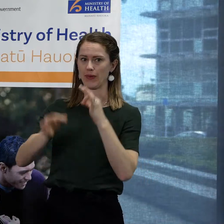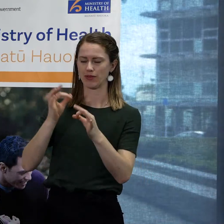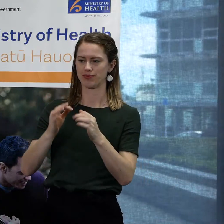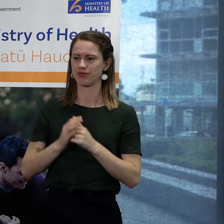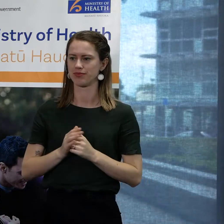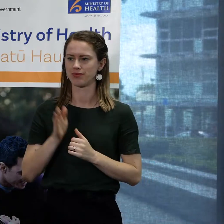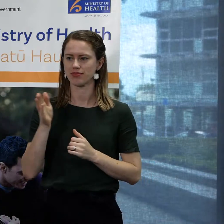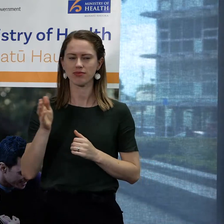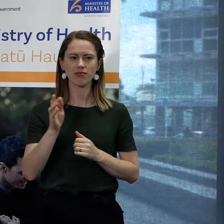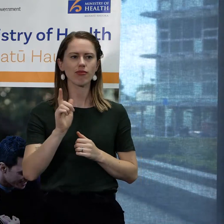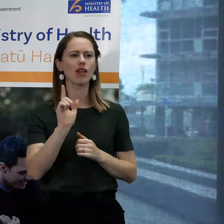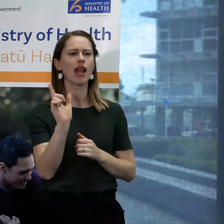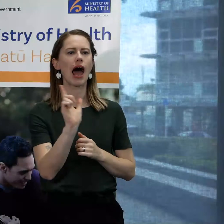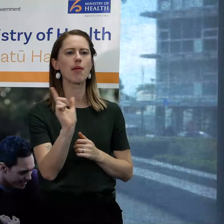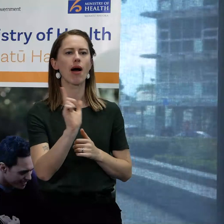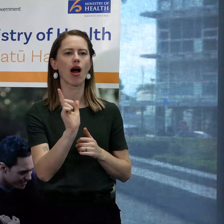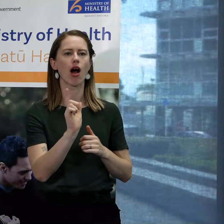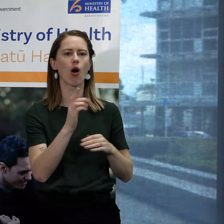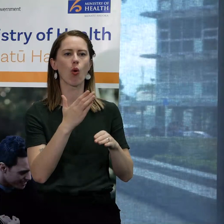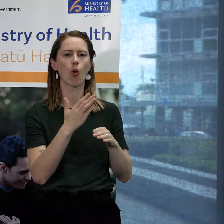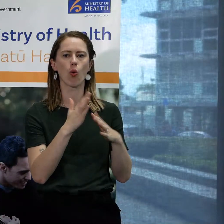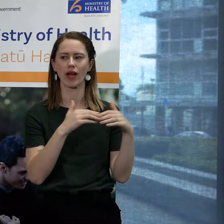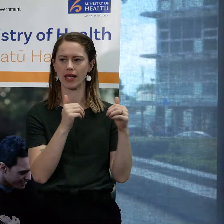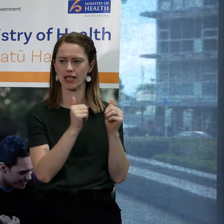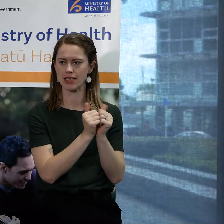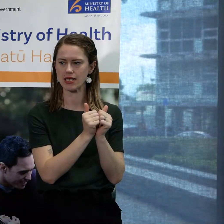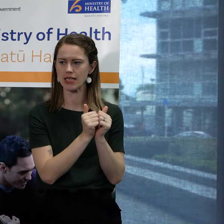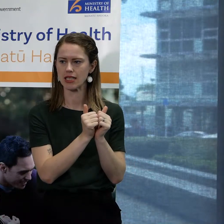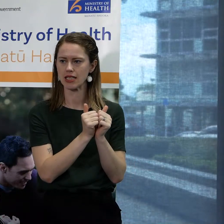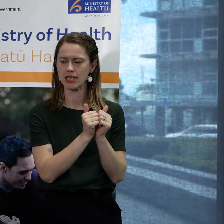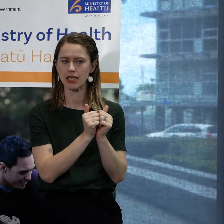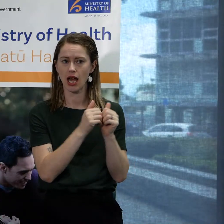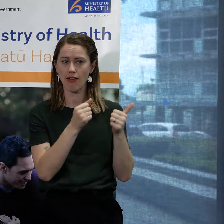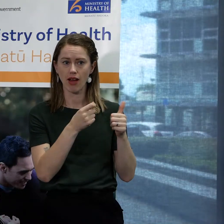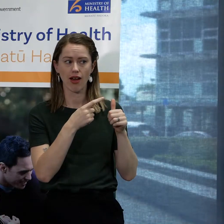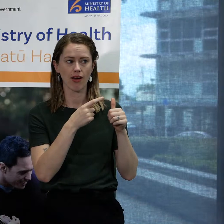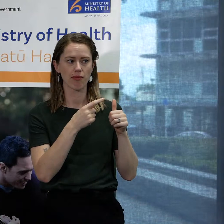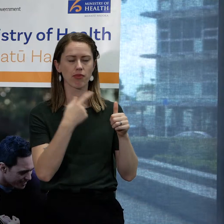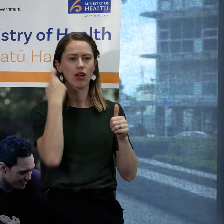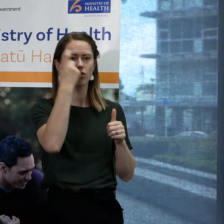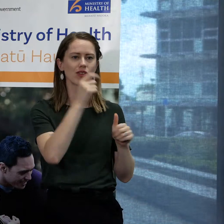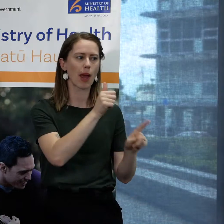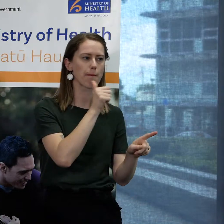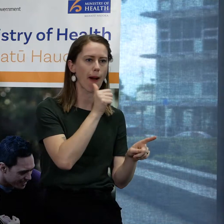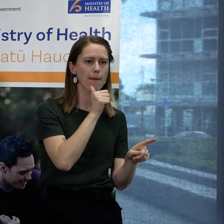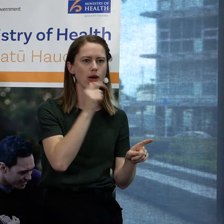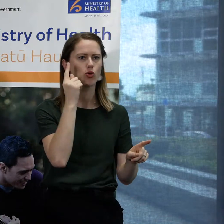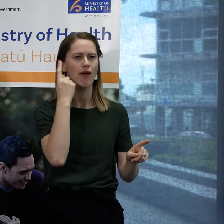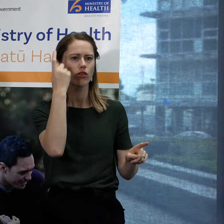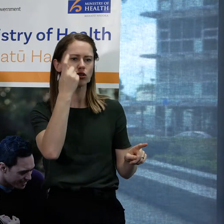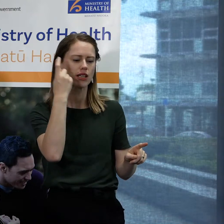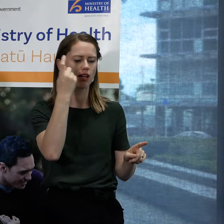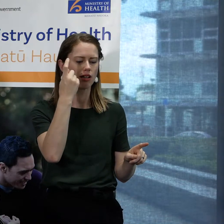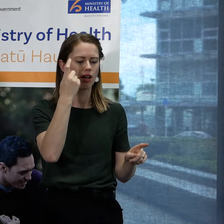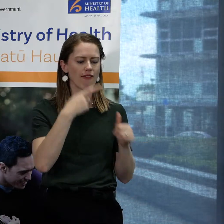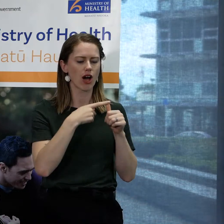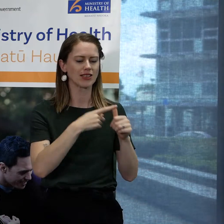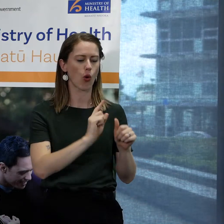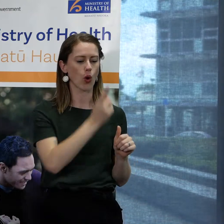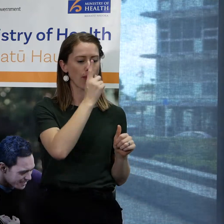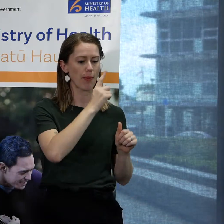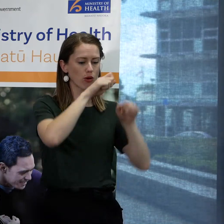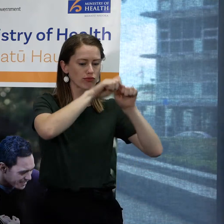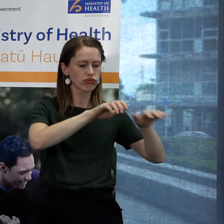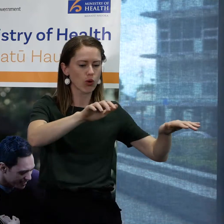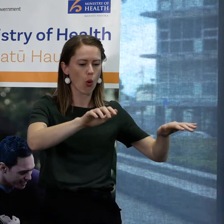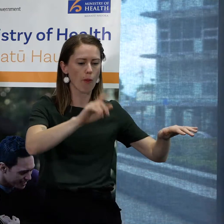weekend, considering the Malt case, do you have any specific advice for Aucklanders travelling out of town, or perhaps those having Aucklanders come to stay with them?